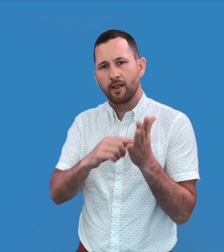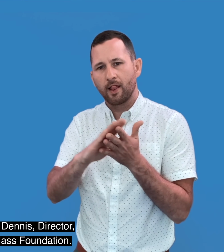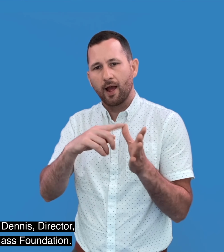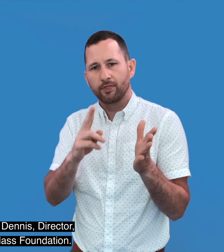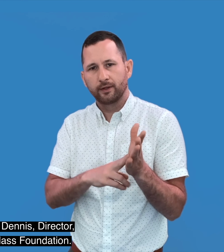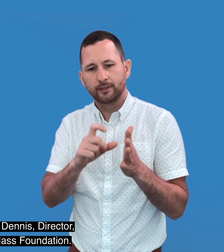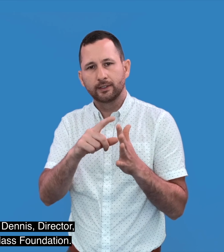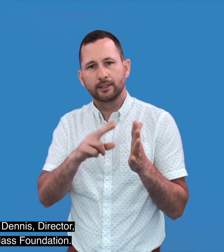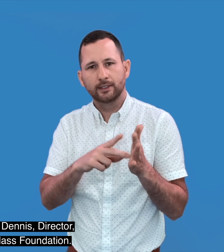Nathan Dennis,